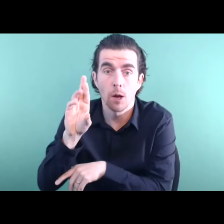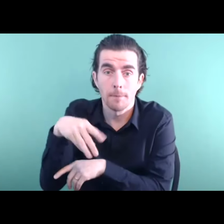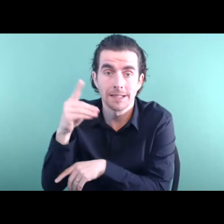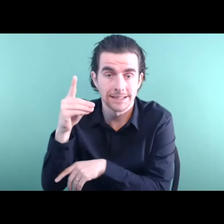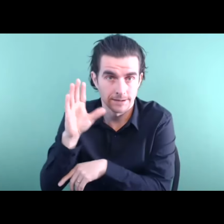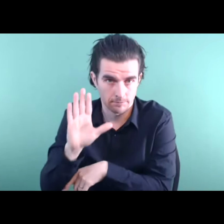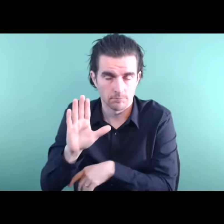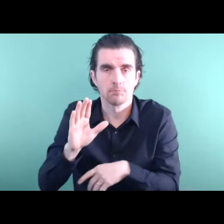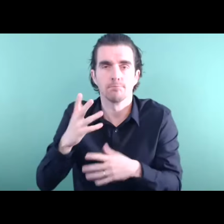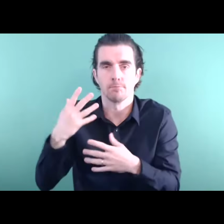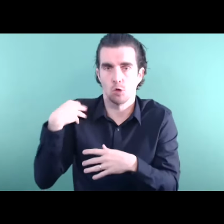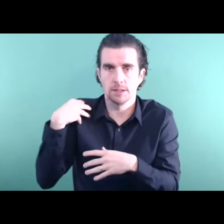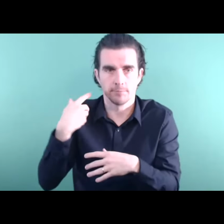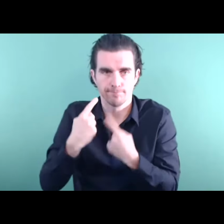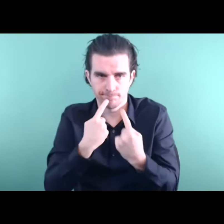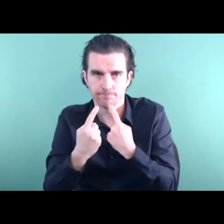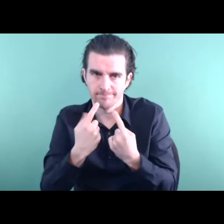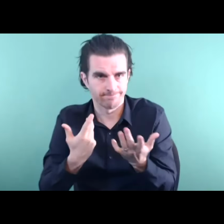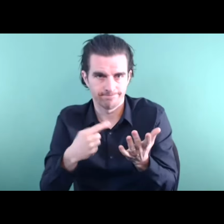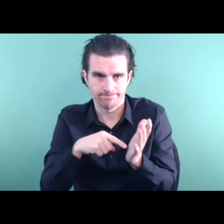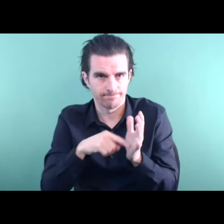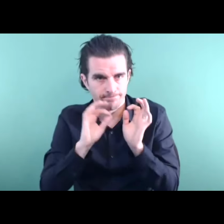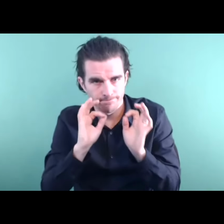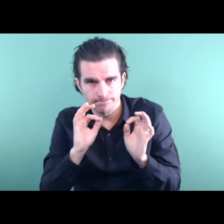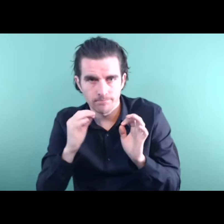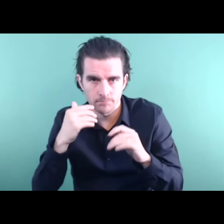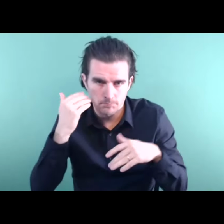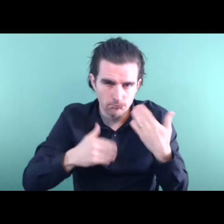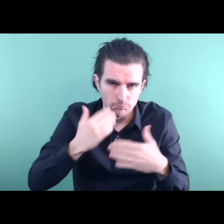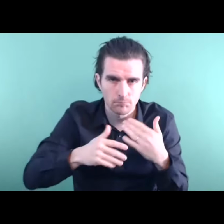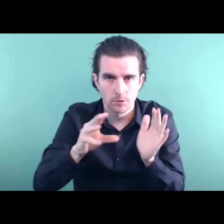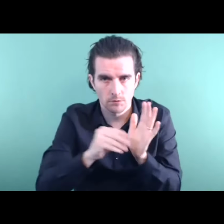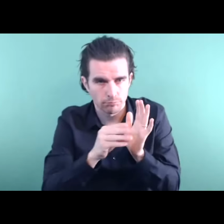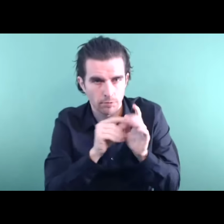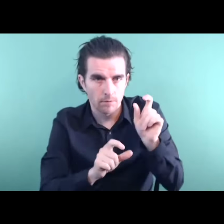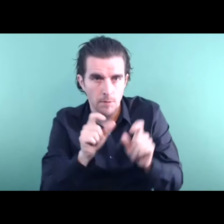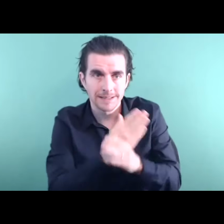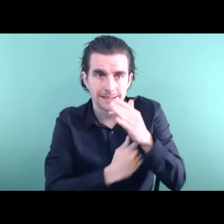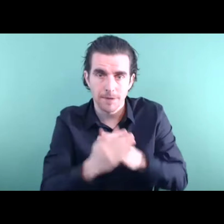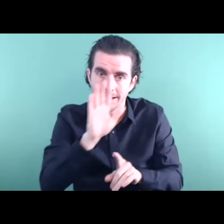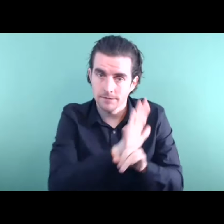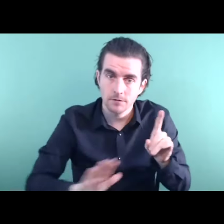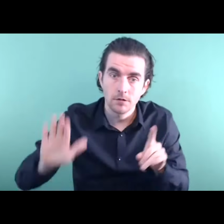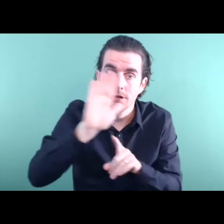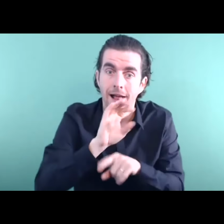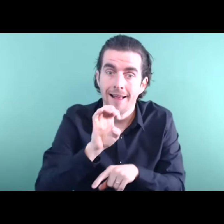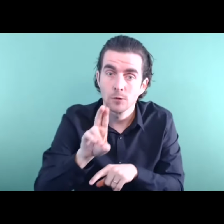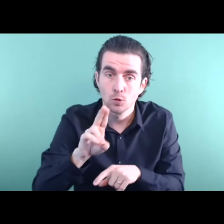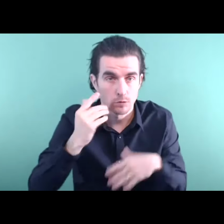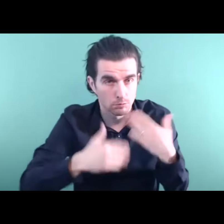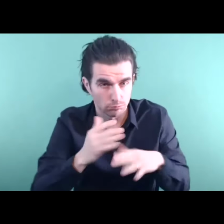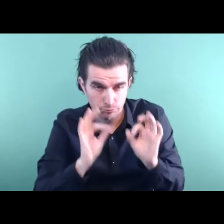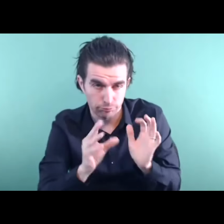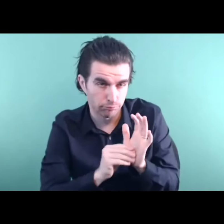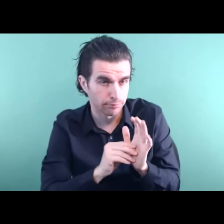indicator system in cooperation with links to the persons with disabilities. apart from the